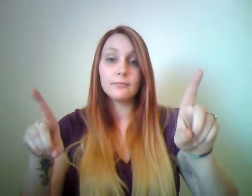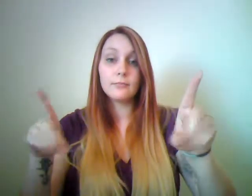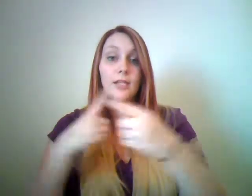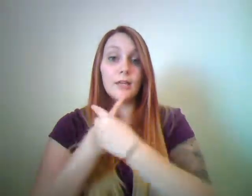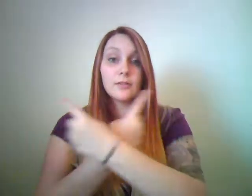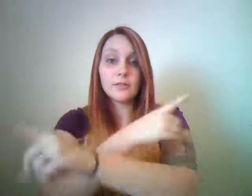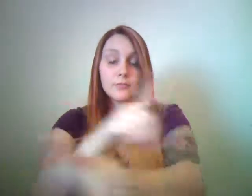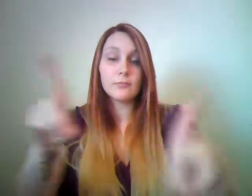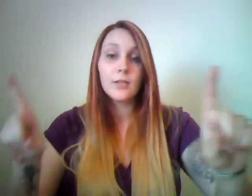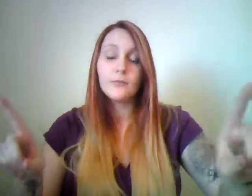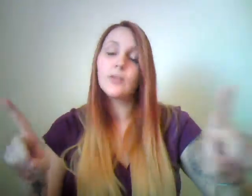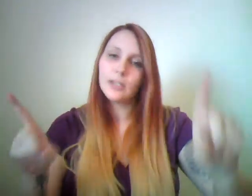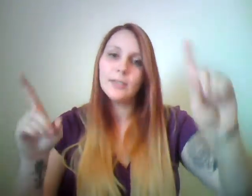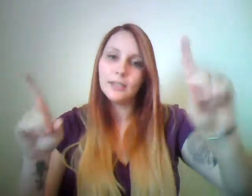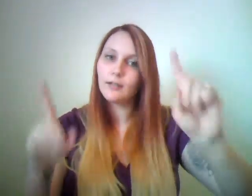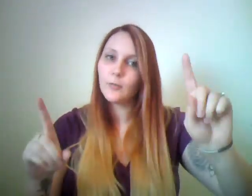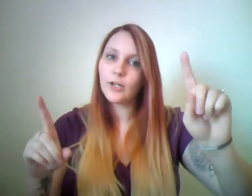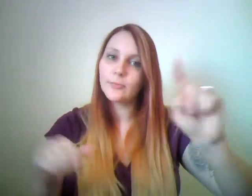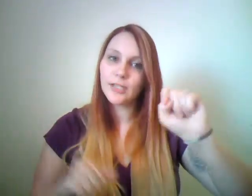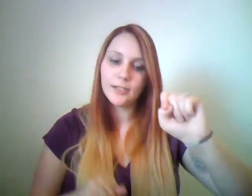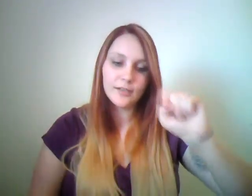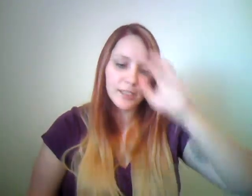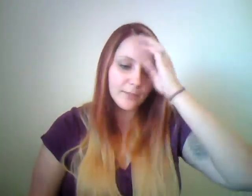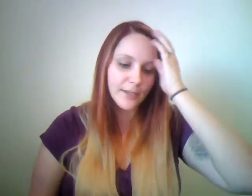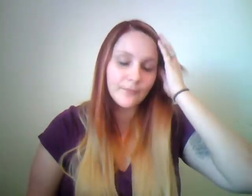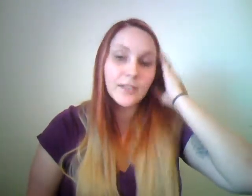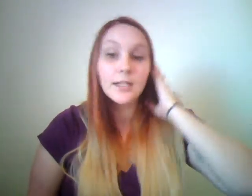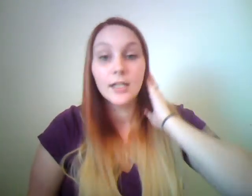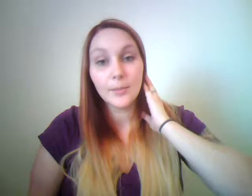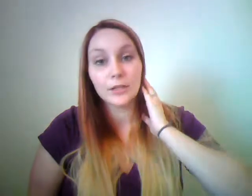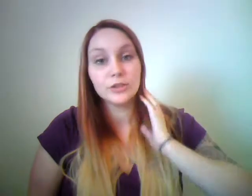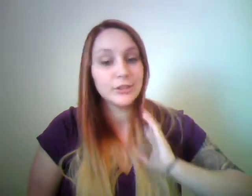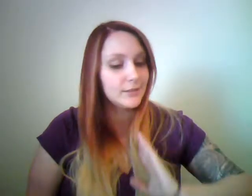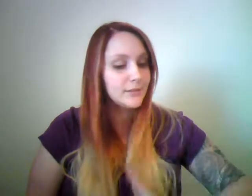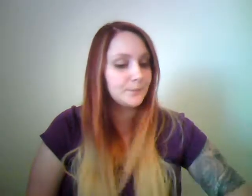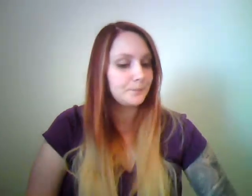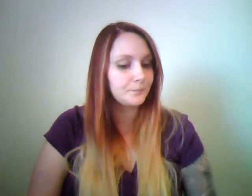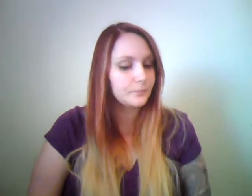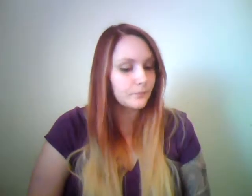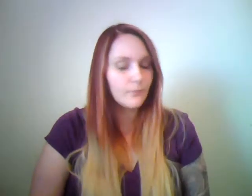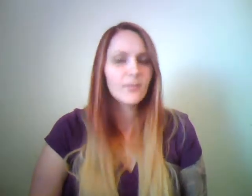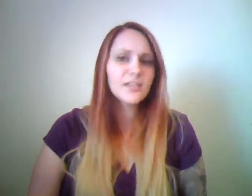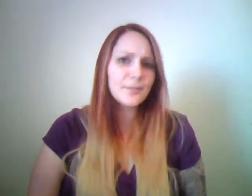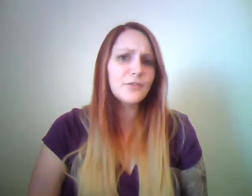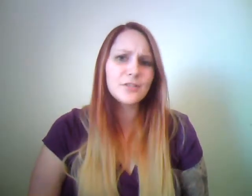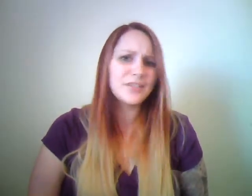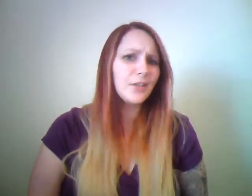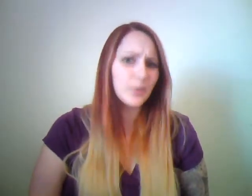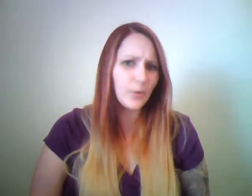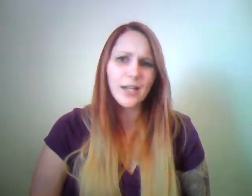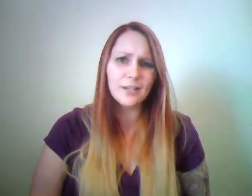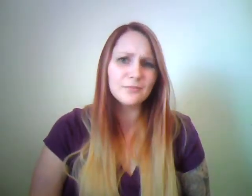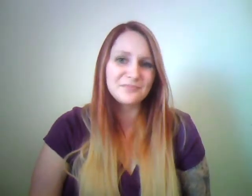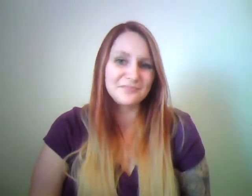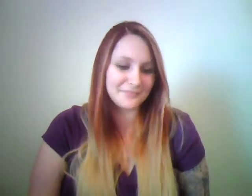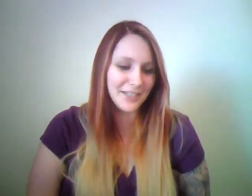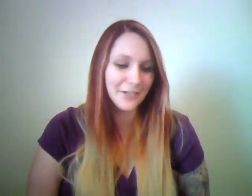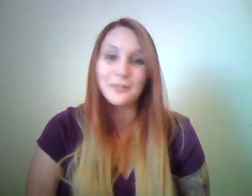Announce. I feel like I made that a lot more complicated than it needed to be. Apologies. It's my first video in a while. Kind of